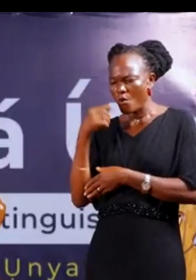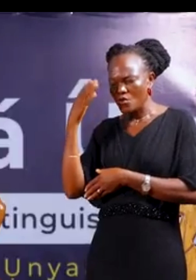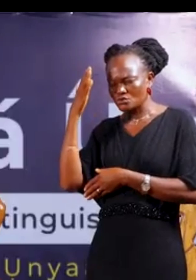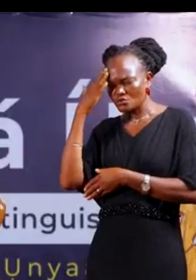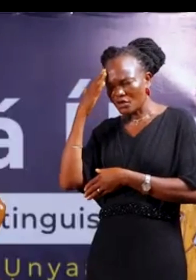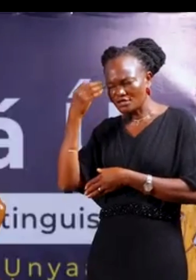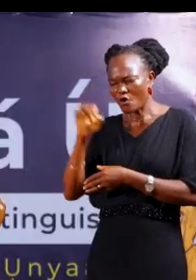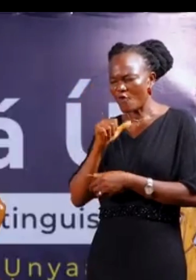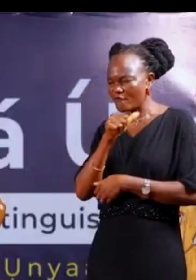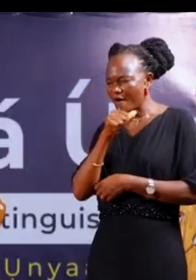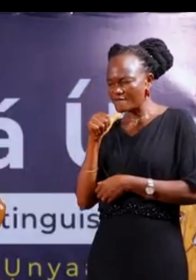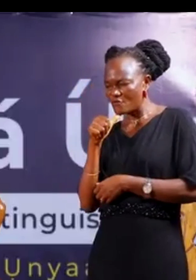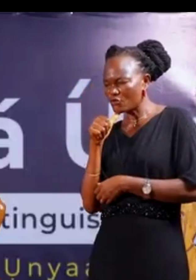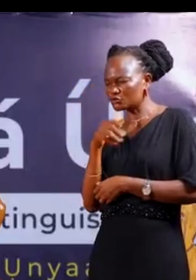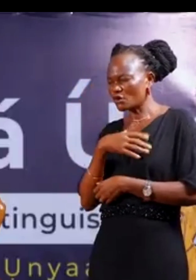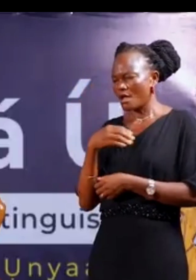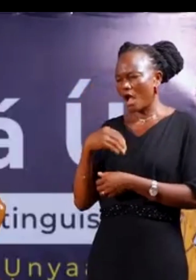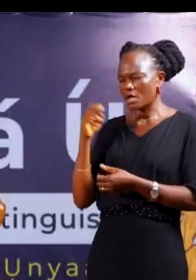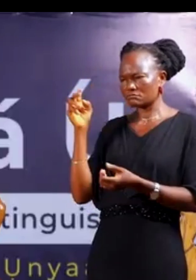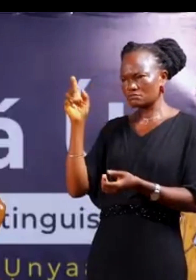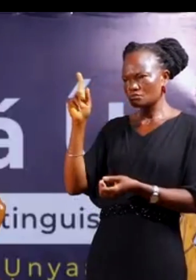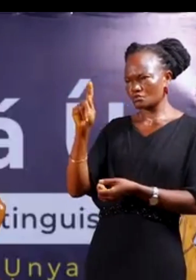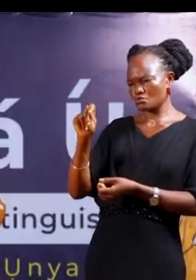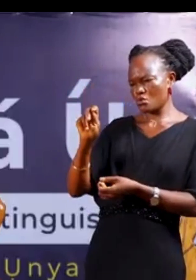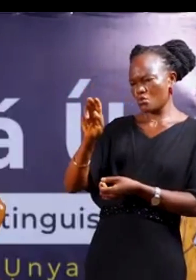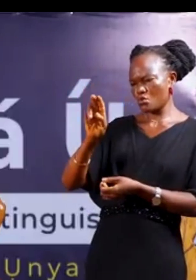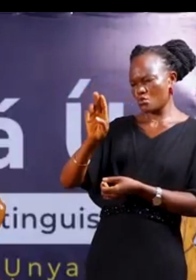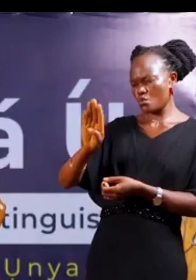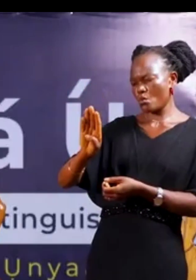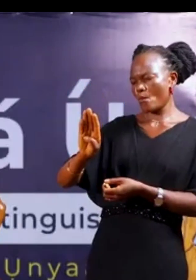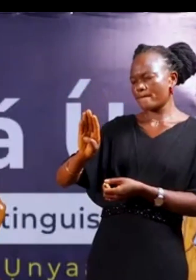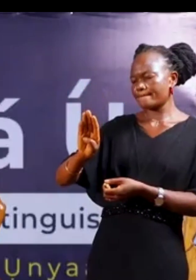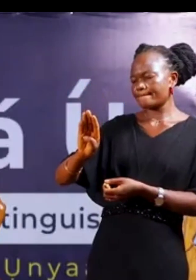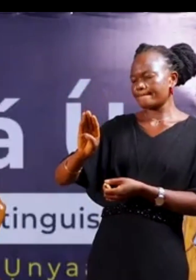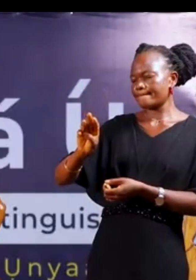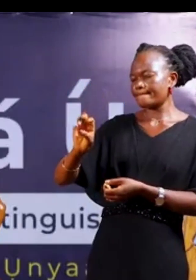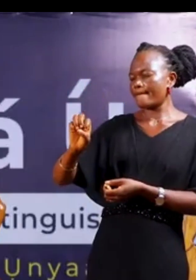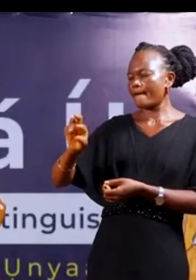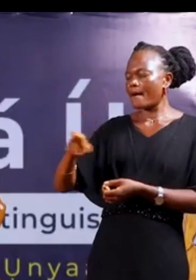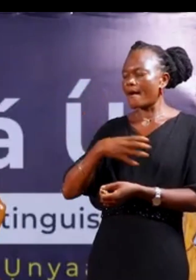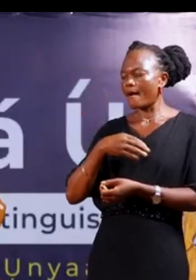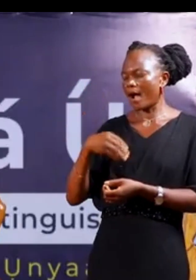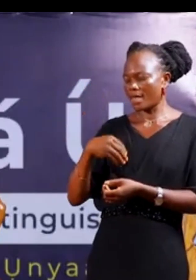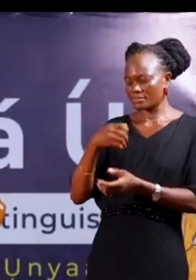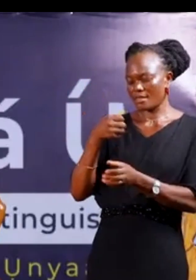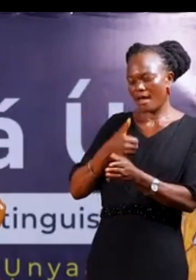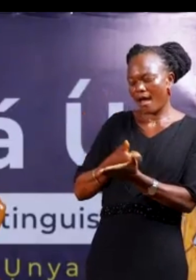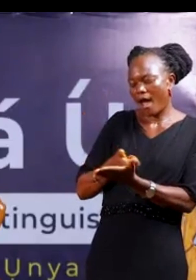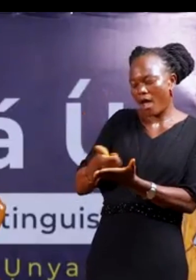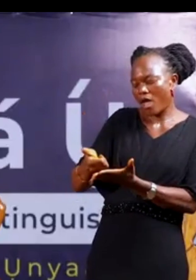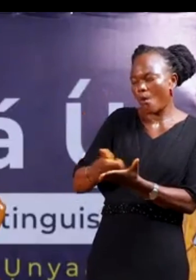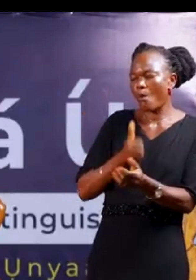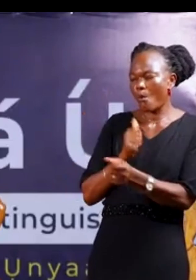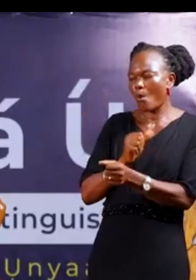agriculture, especially tuber production, yam production, and iron working